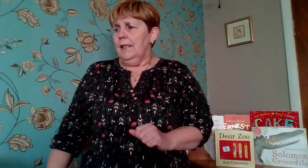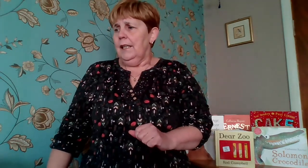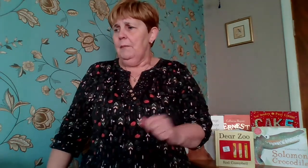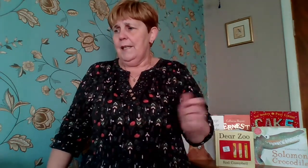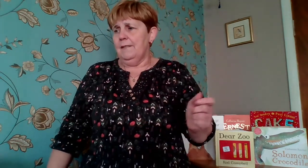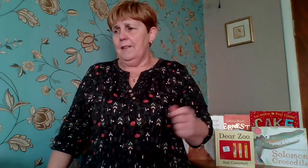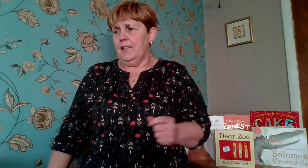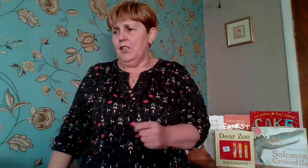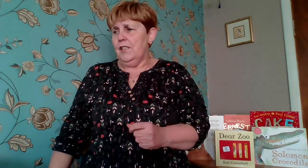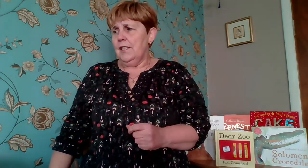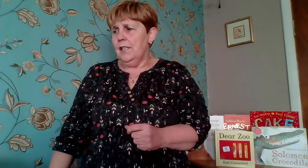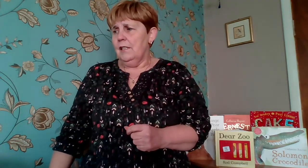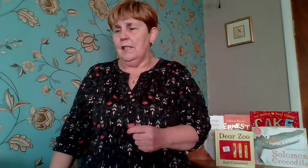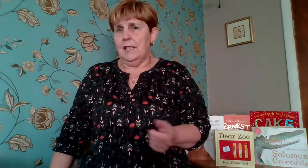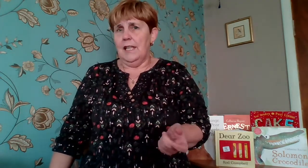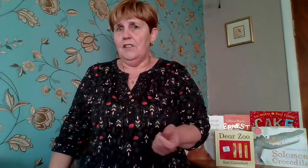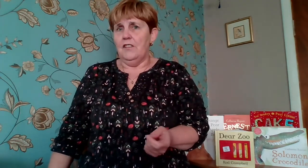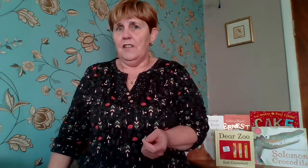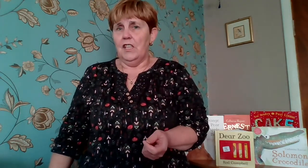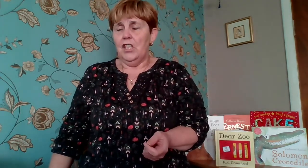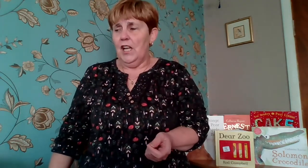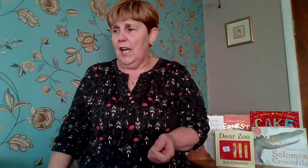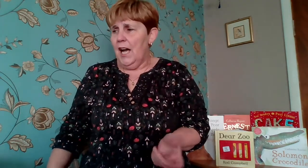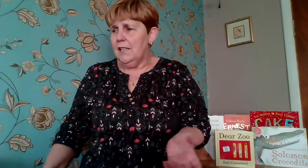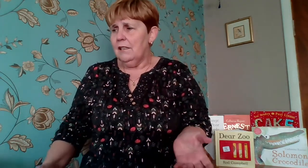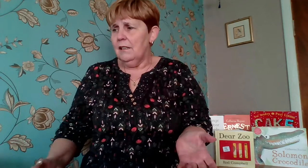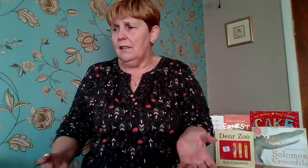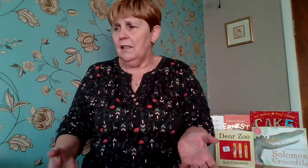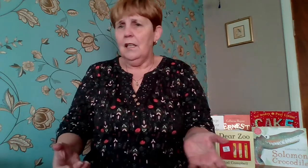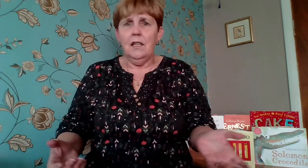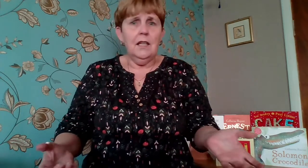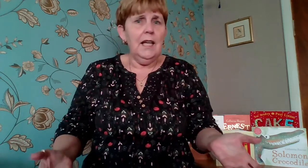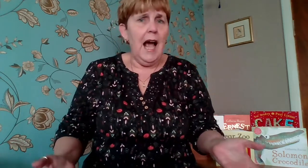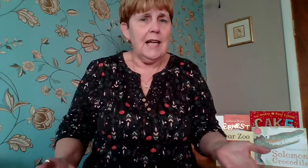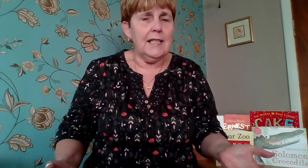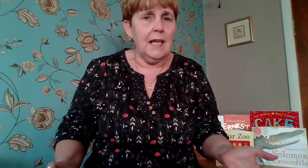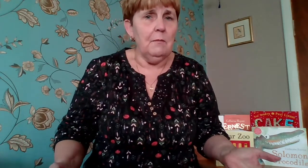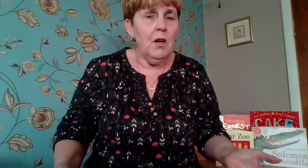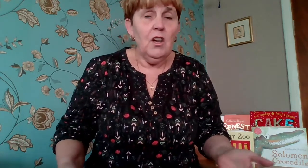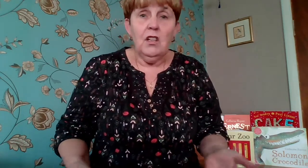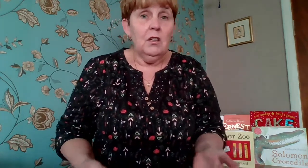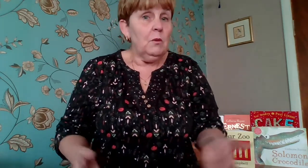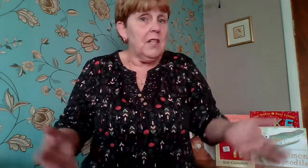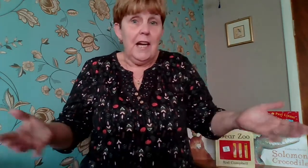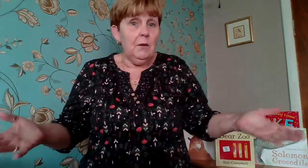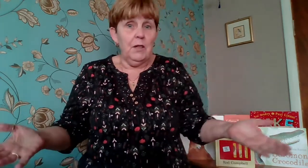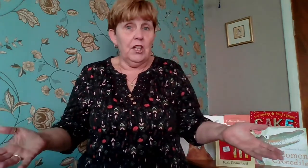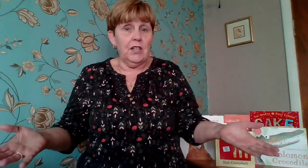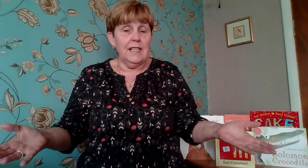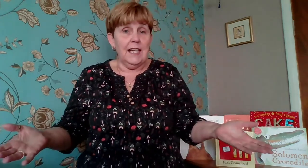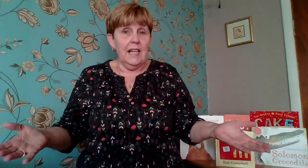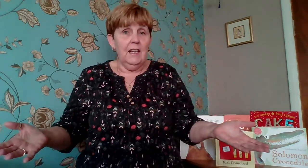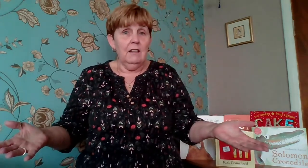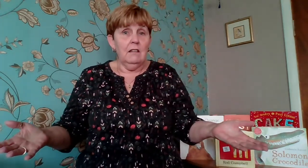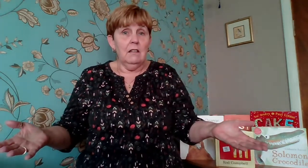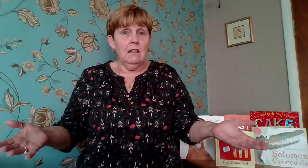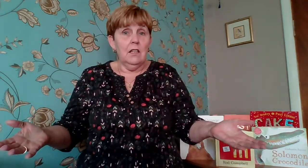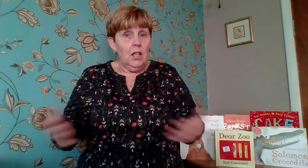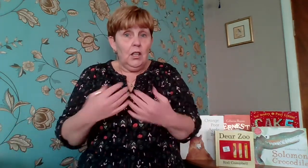He met some villagers near the centre of the village and he asked them, was there anywhere he could stay? Could